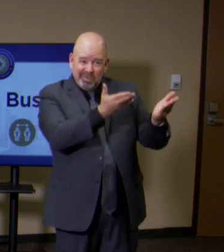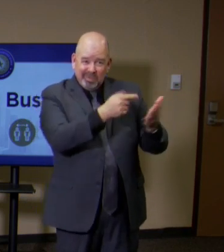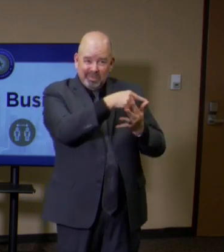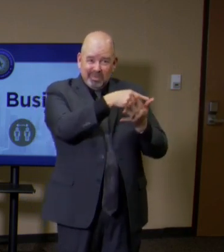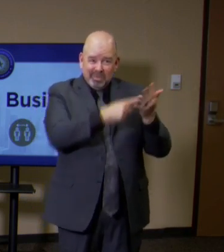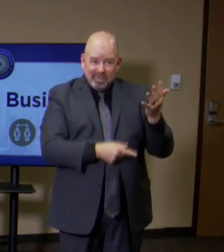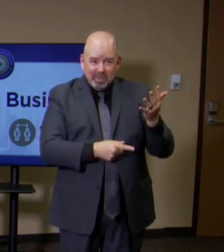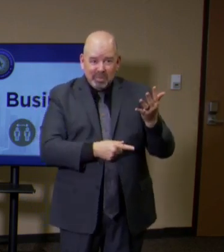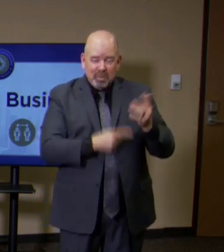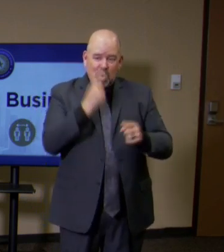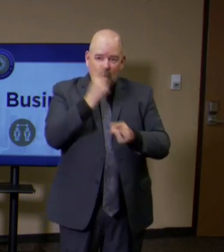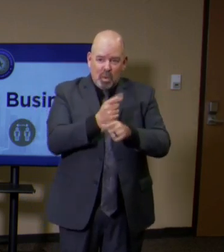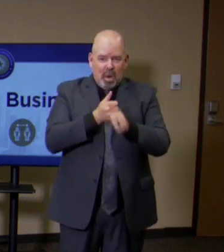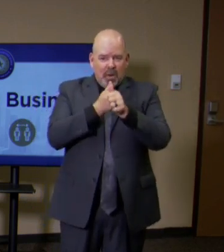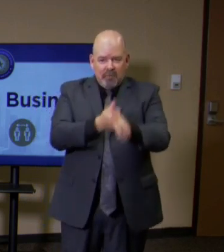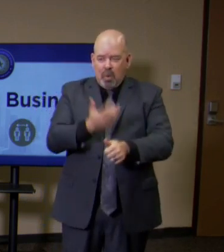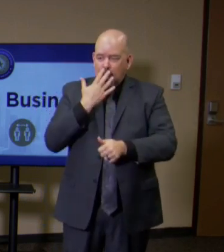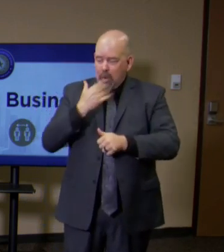for instance, is,